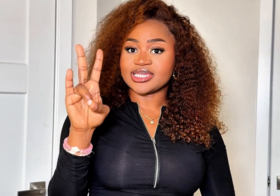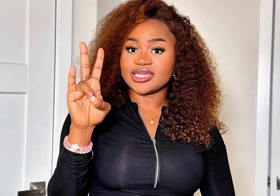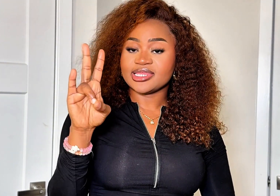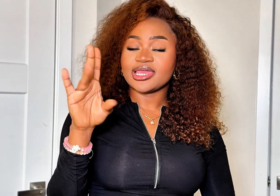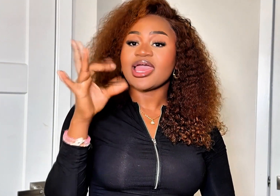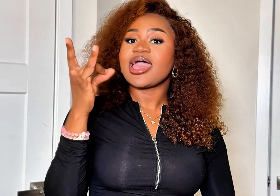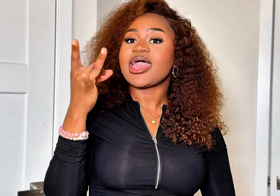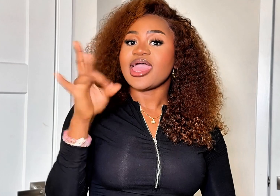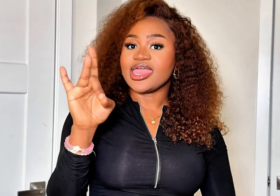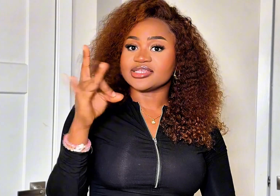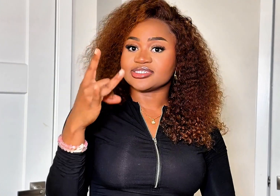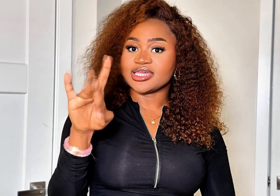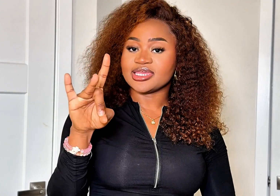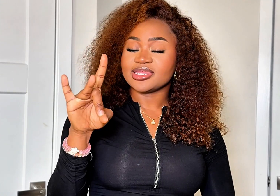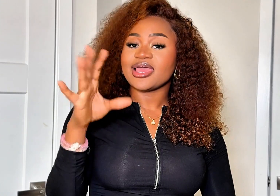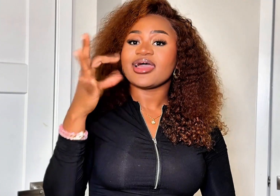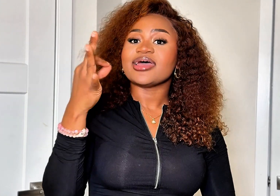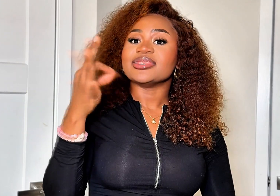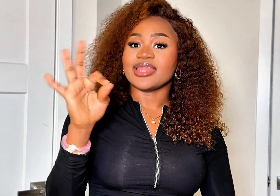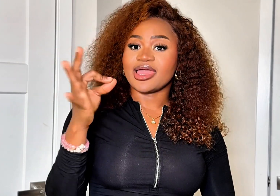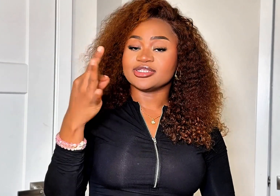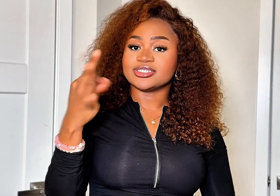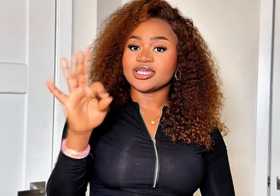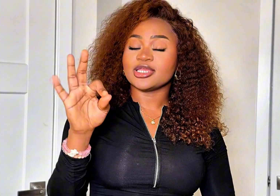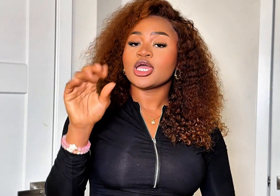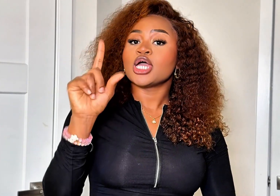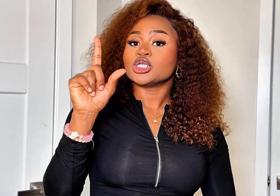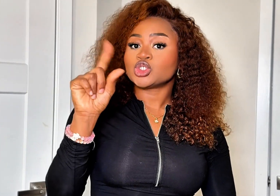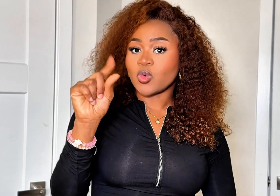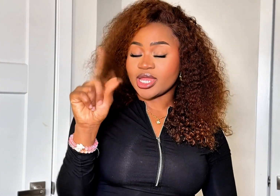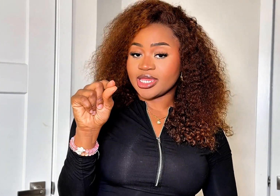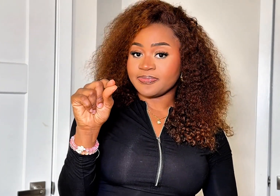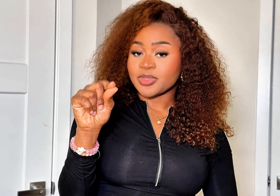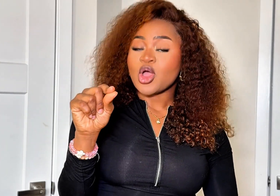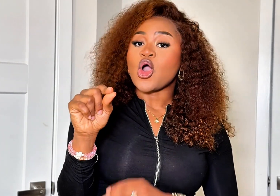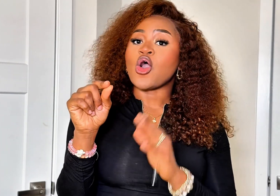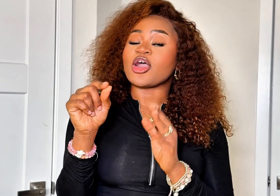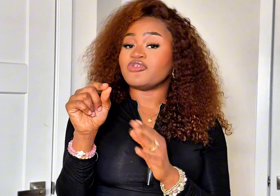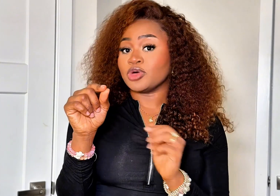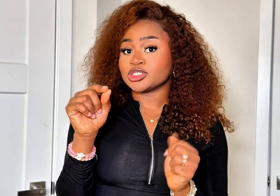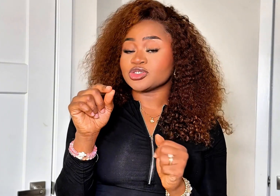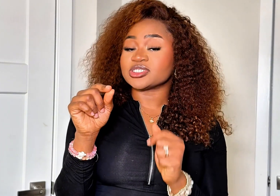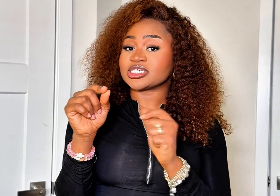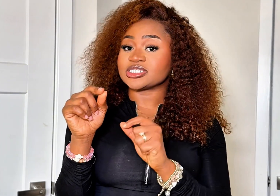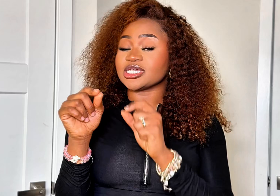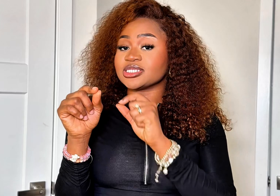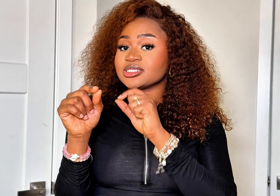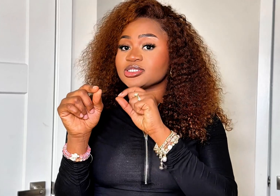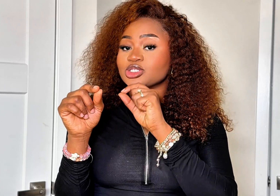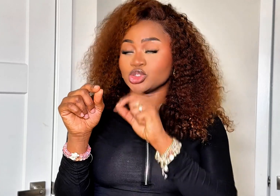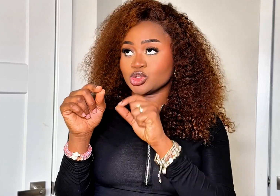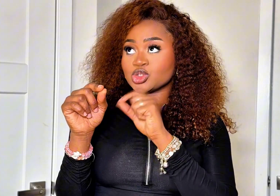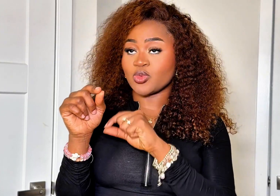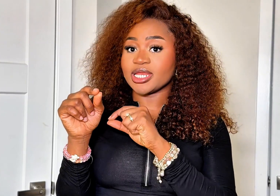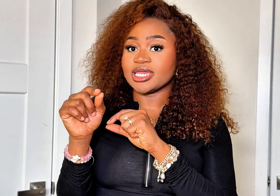17, 18, 19, 20. Or if you want to do 16, to 20